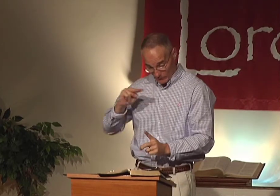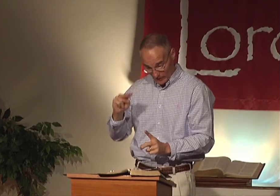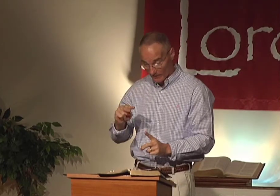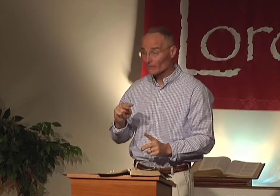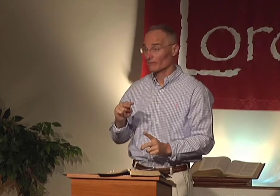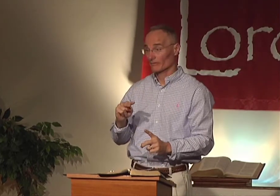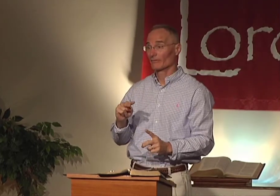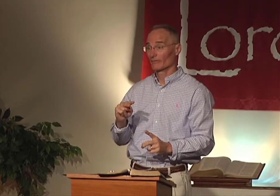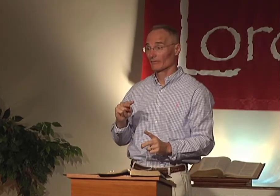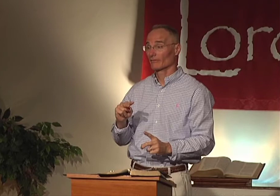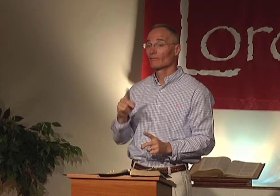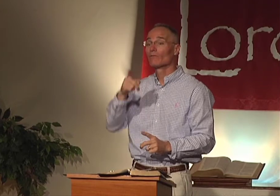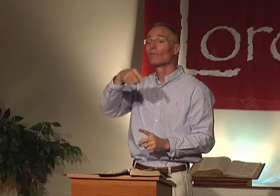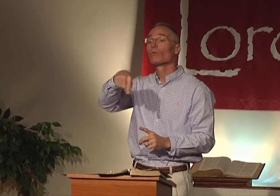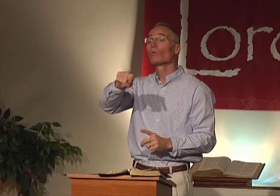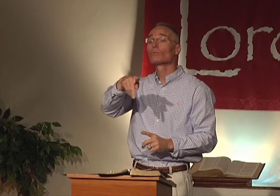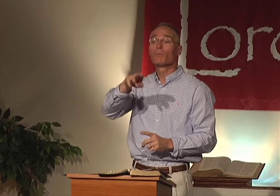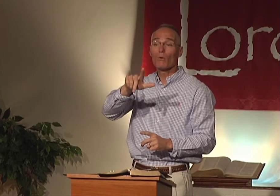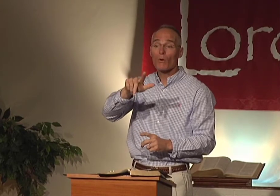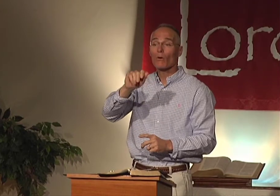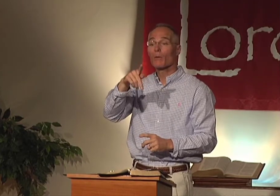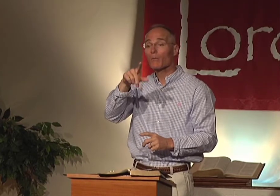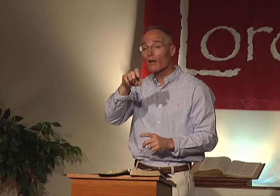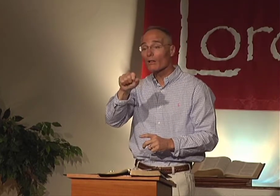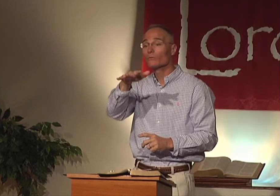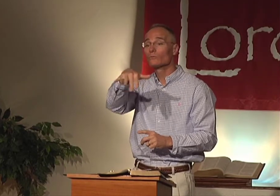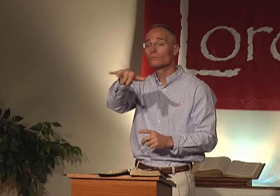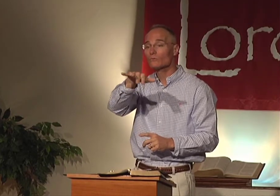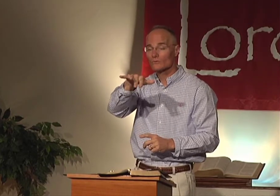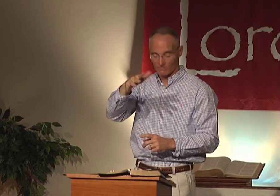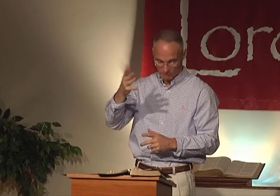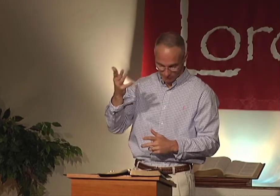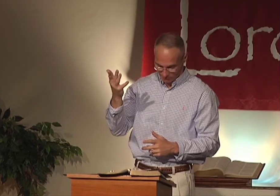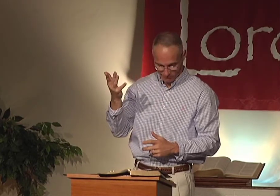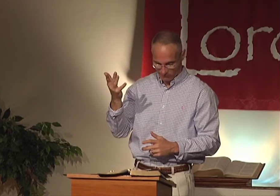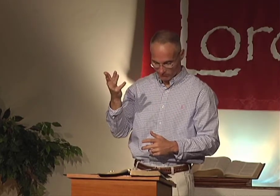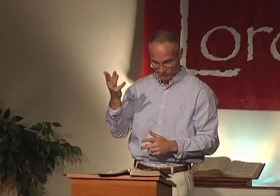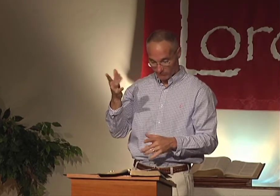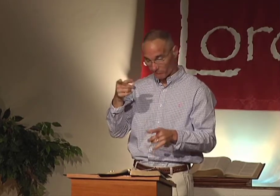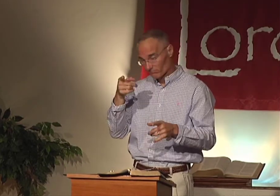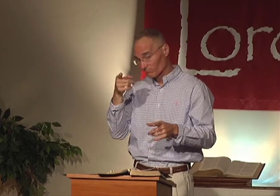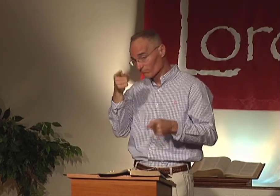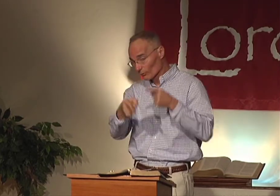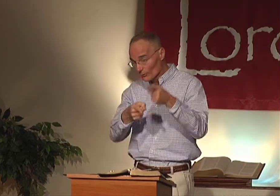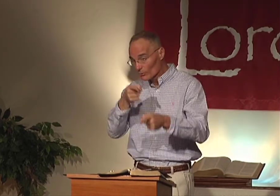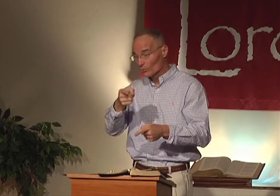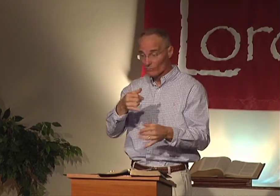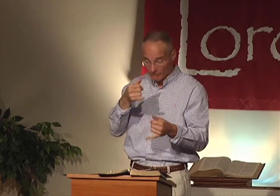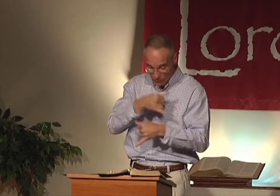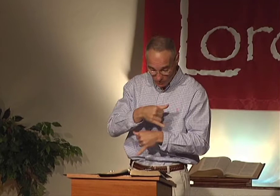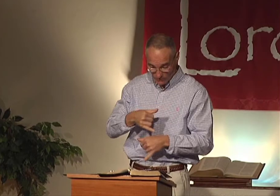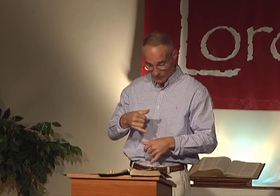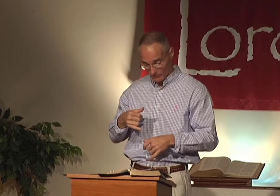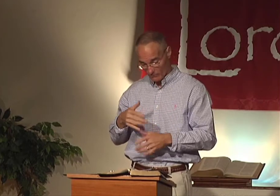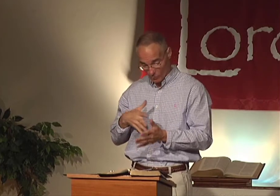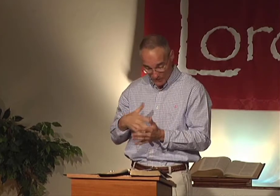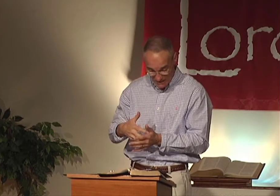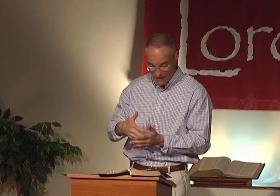From the world's perspective, Paul and the apostles in that group, they're persecuted, they're